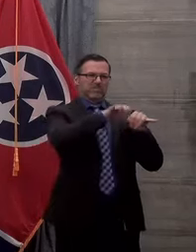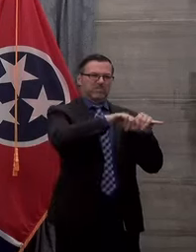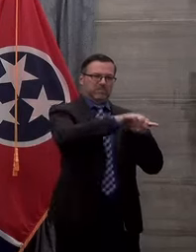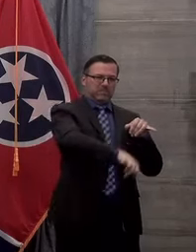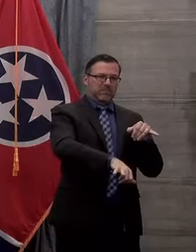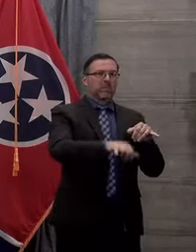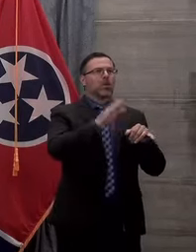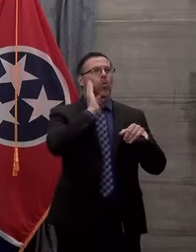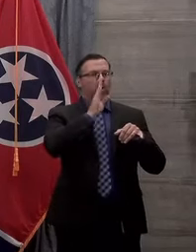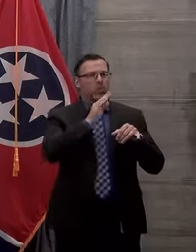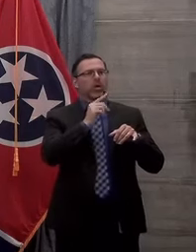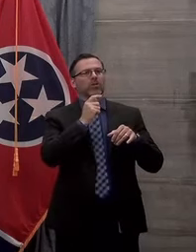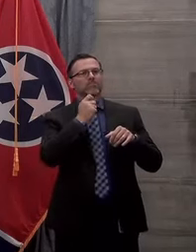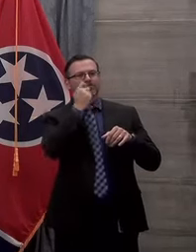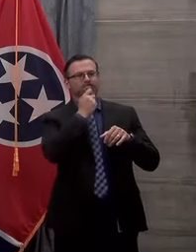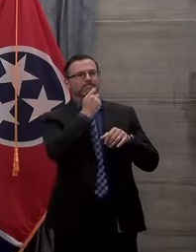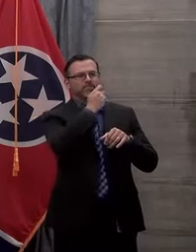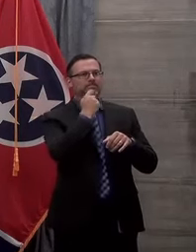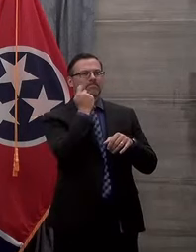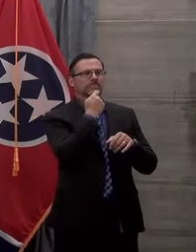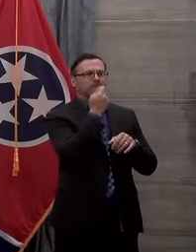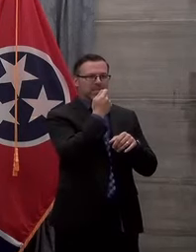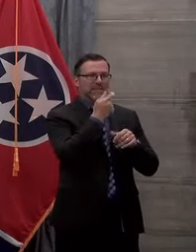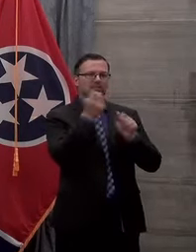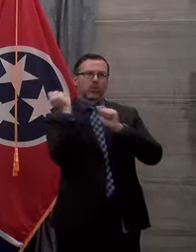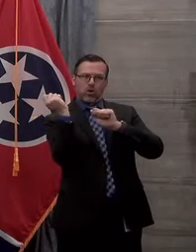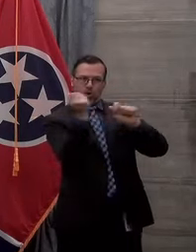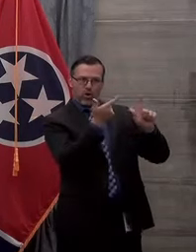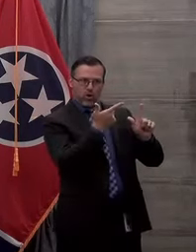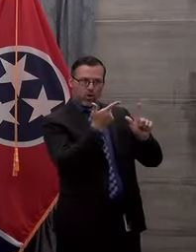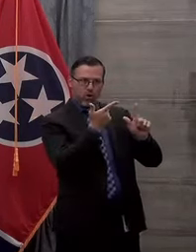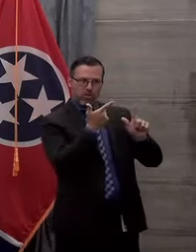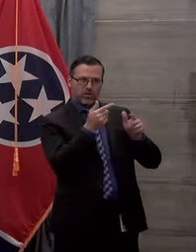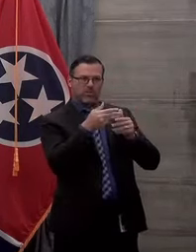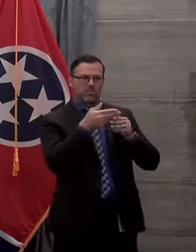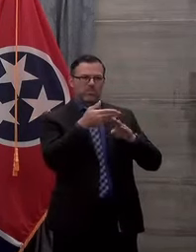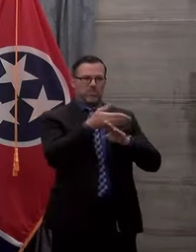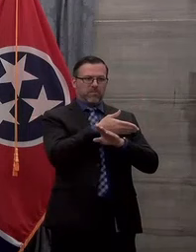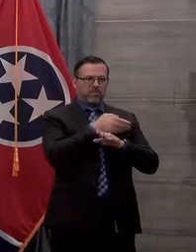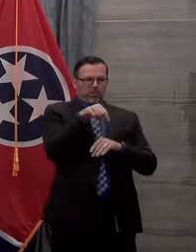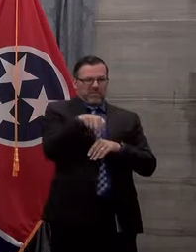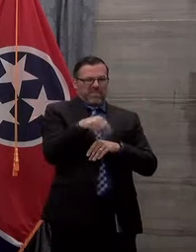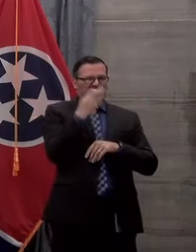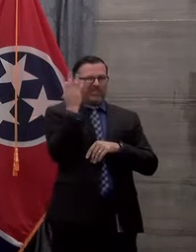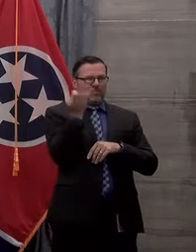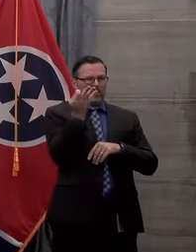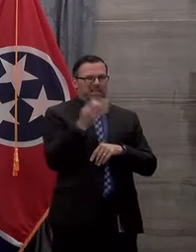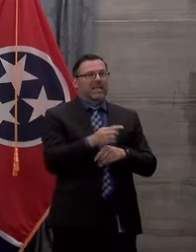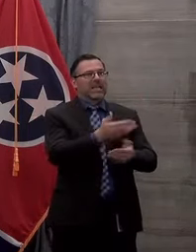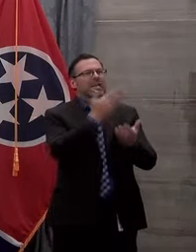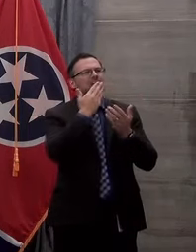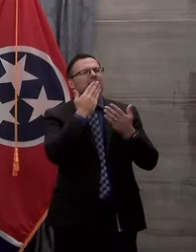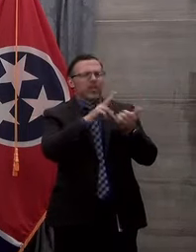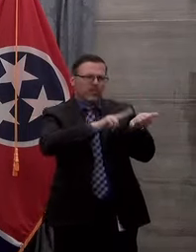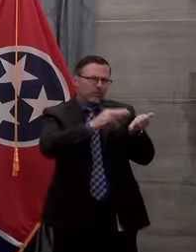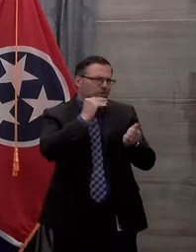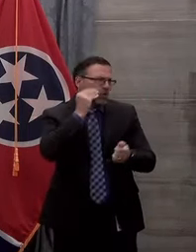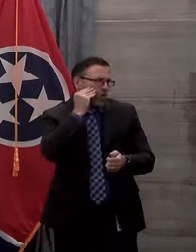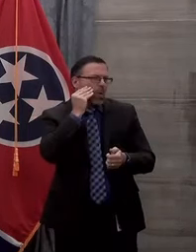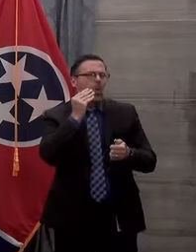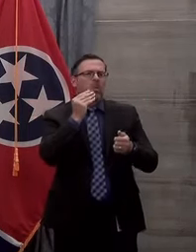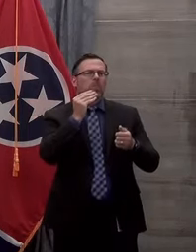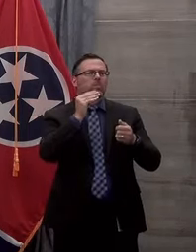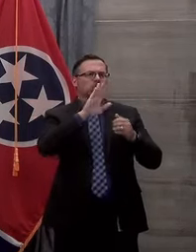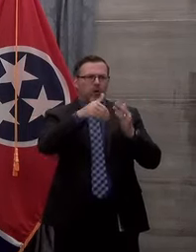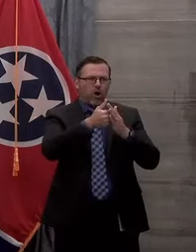this Friday, and we have been working with, and I'm very grateful to the nursing home and long-term care facility